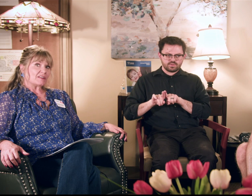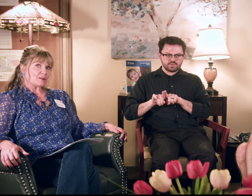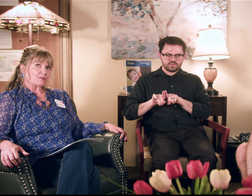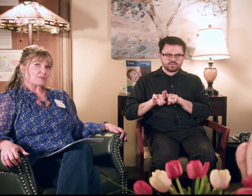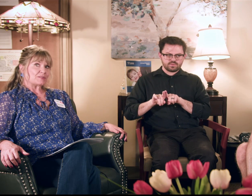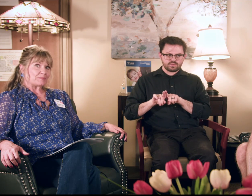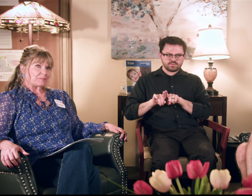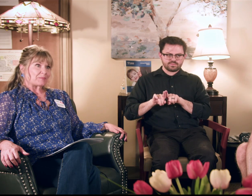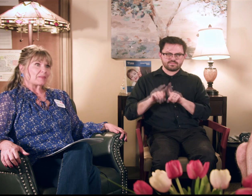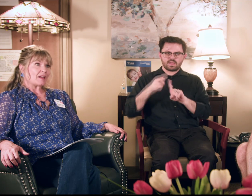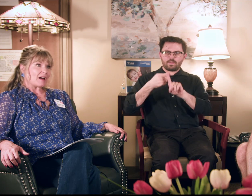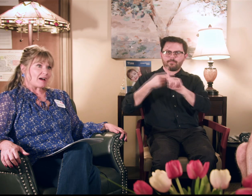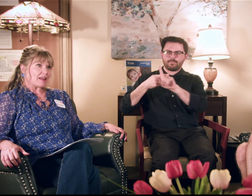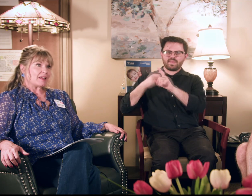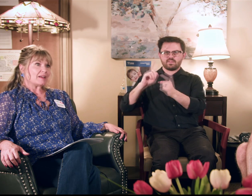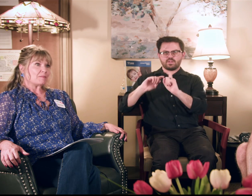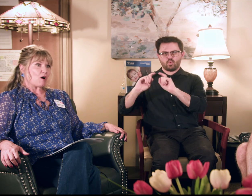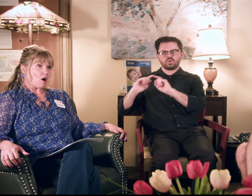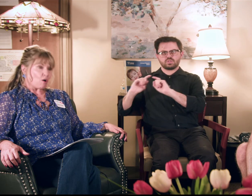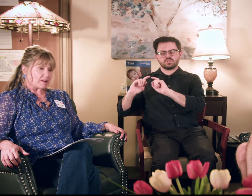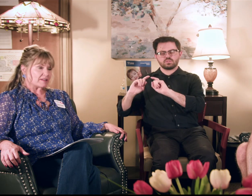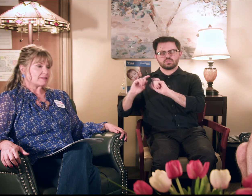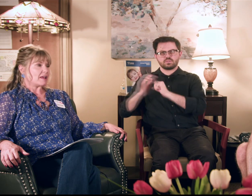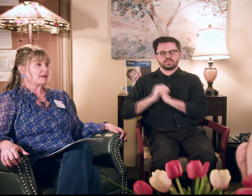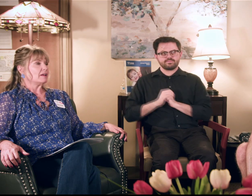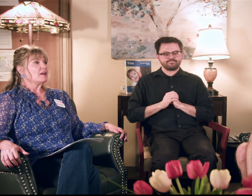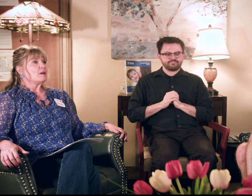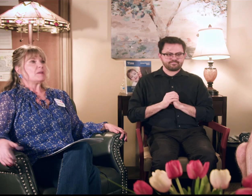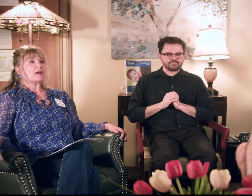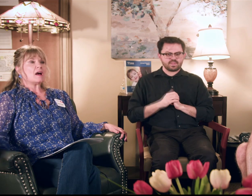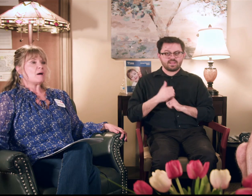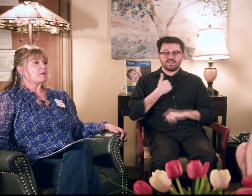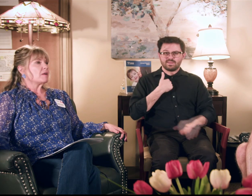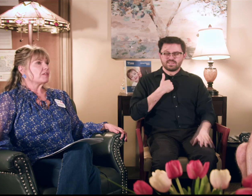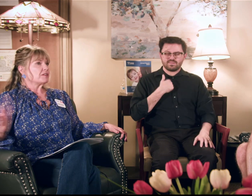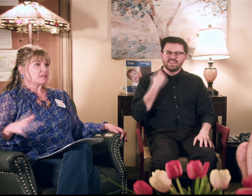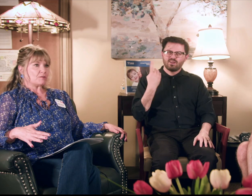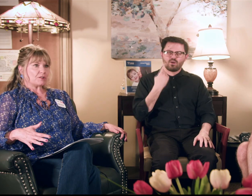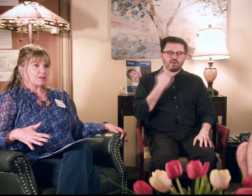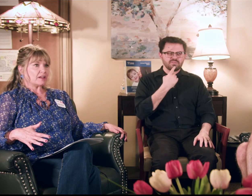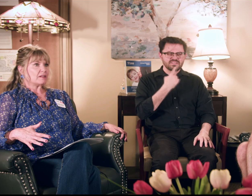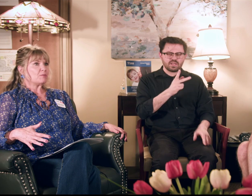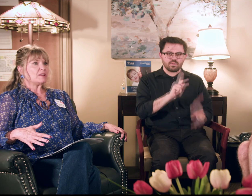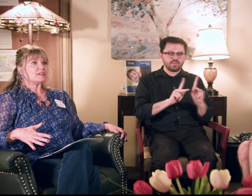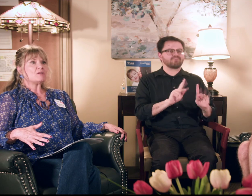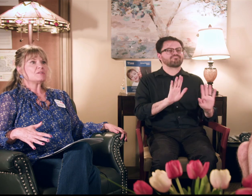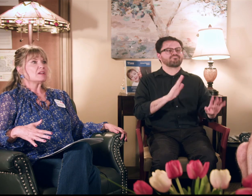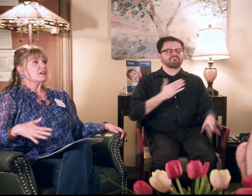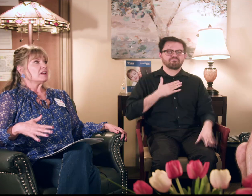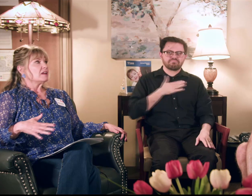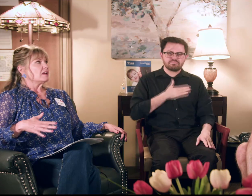Neighbor monthly donors. I am always saying, become a monthly donor.